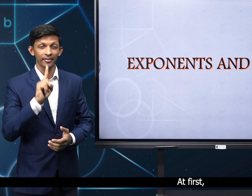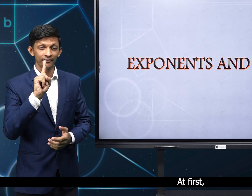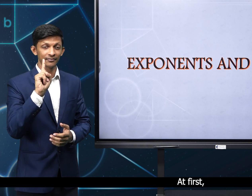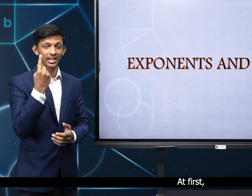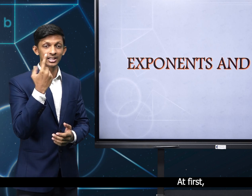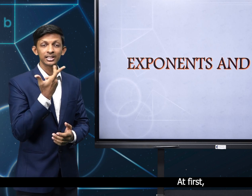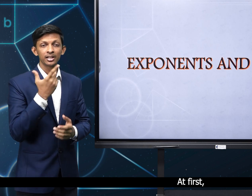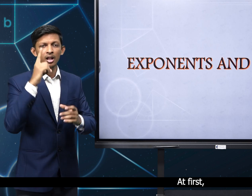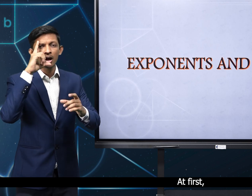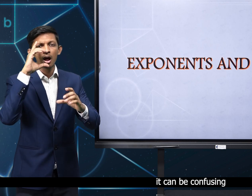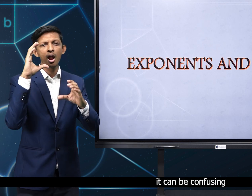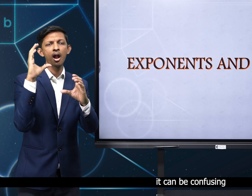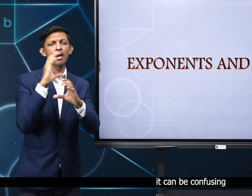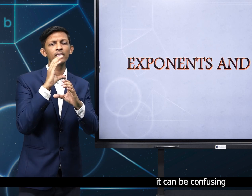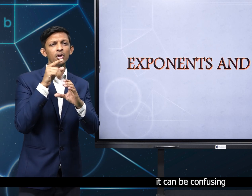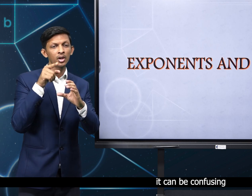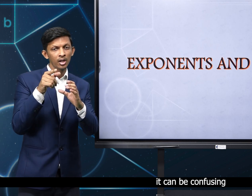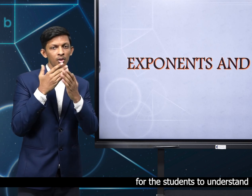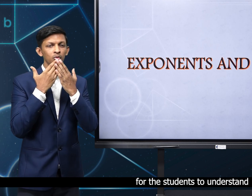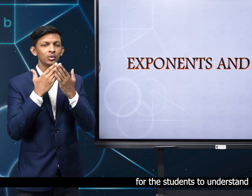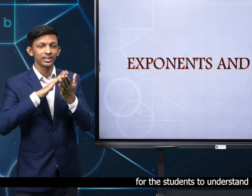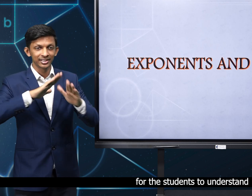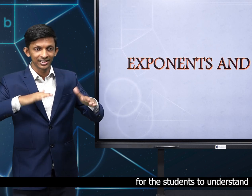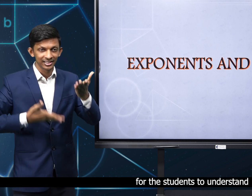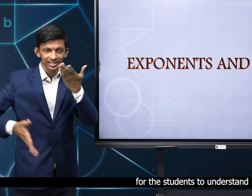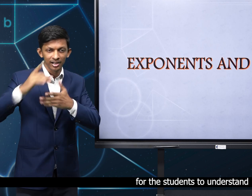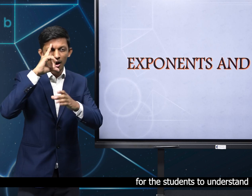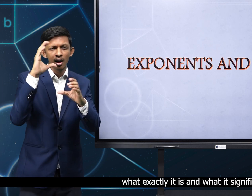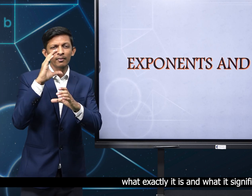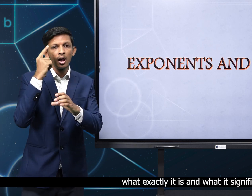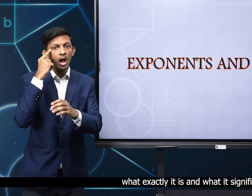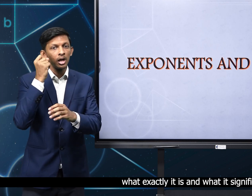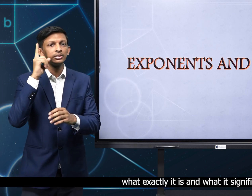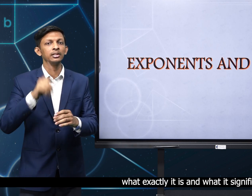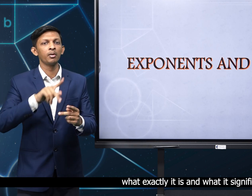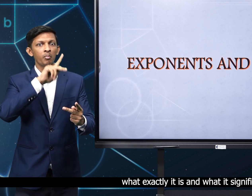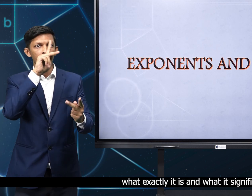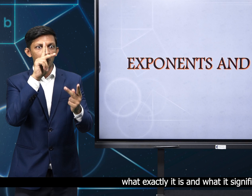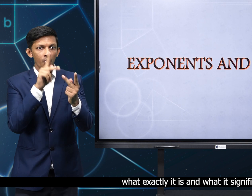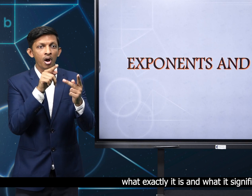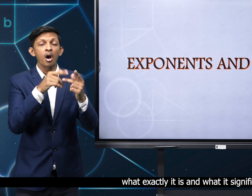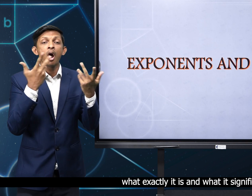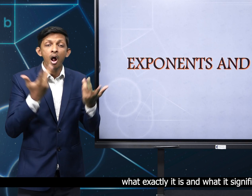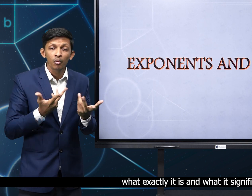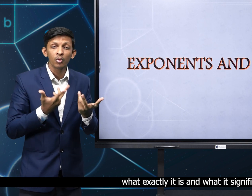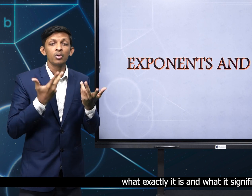At first, it can be confusing for the students to understand what exactly it is and what it signifies.